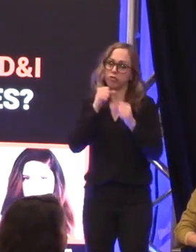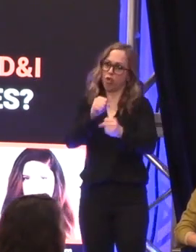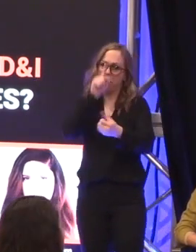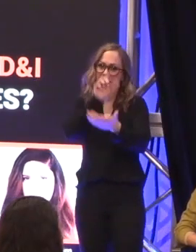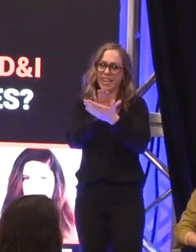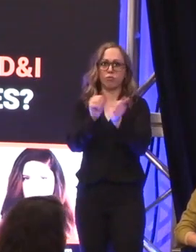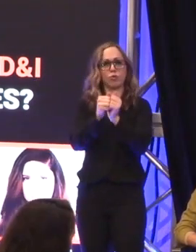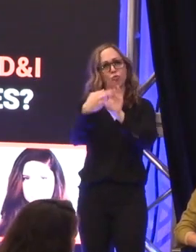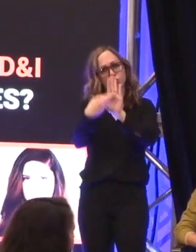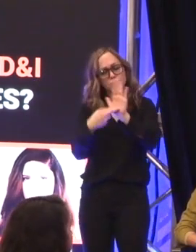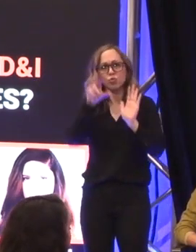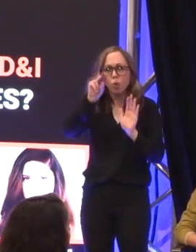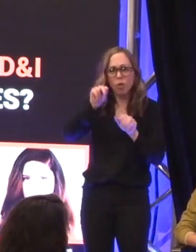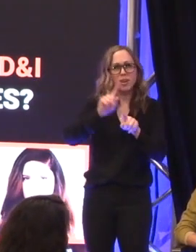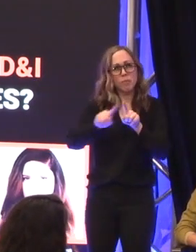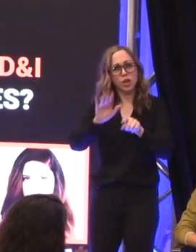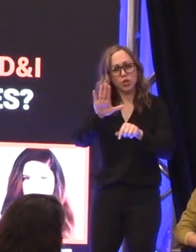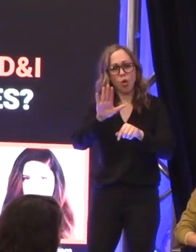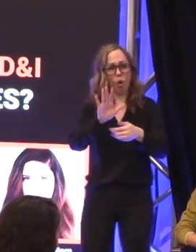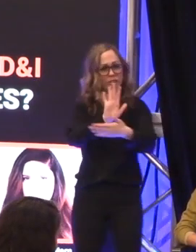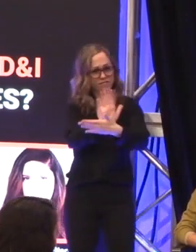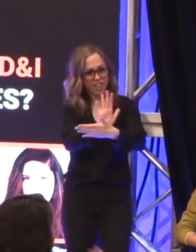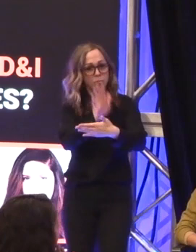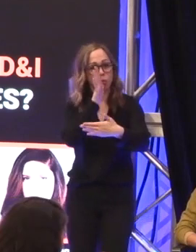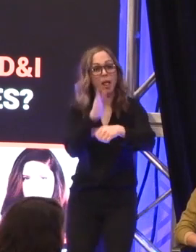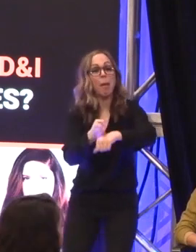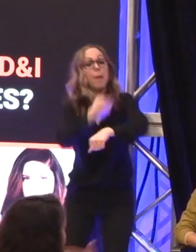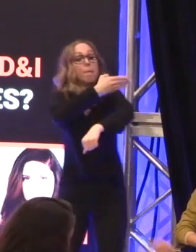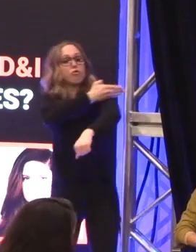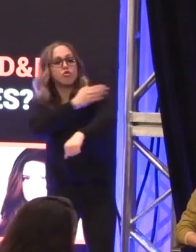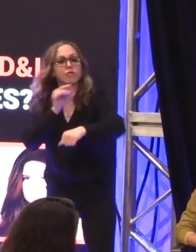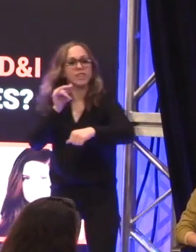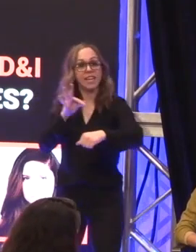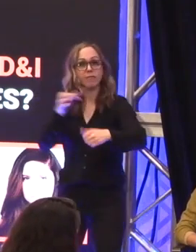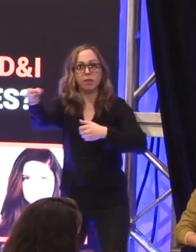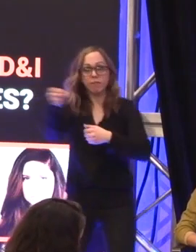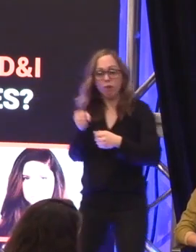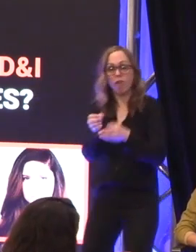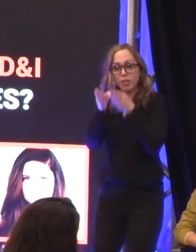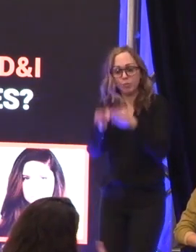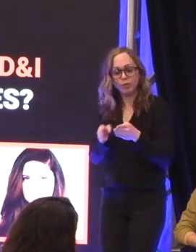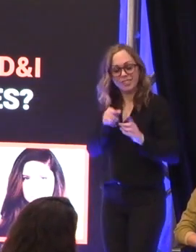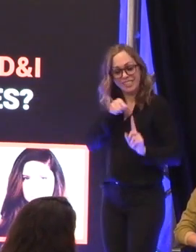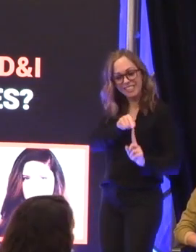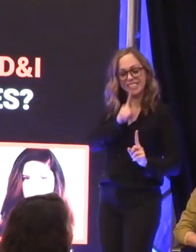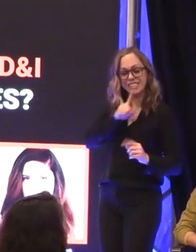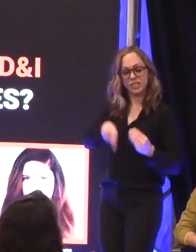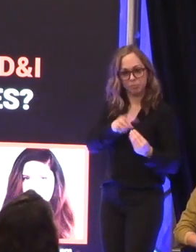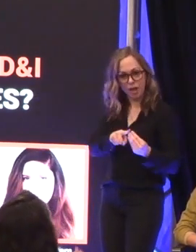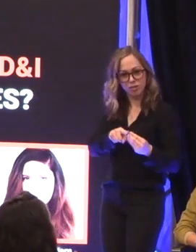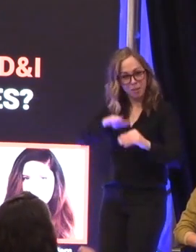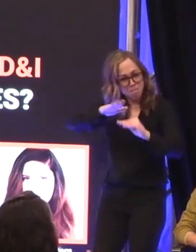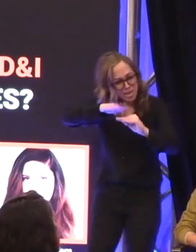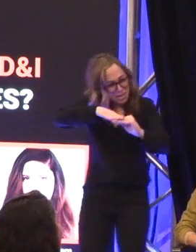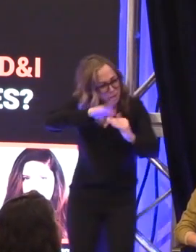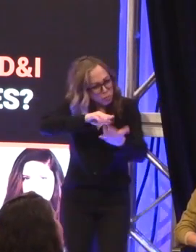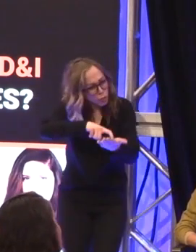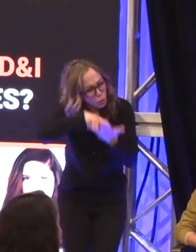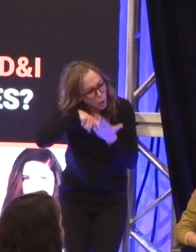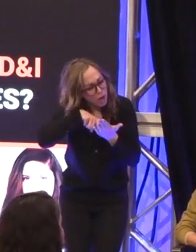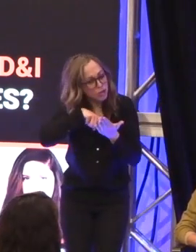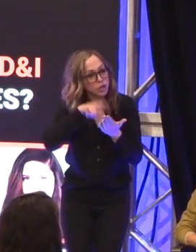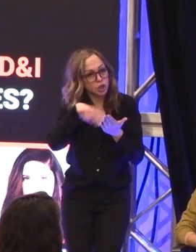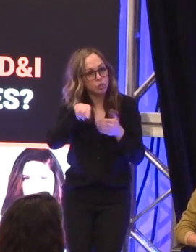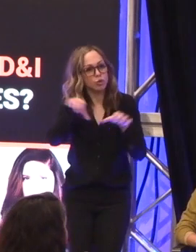I do think that, like, your work's going to be better for it. And so, at a minimum, make the extra effort to make sure